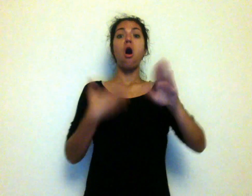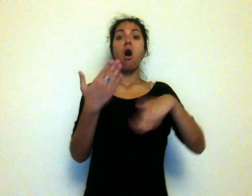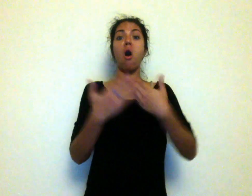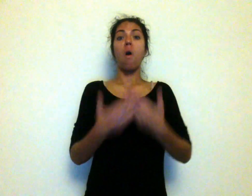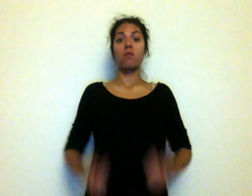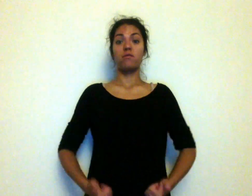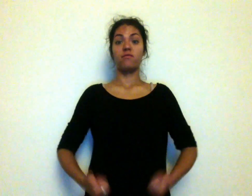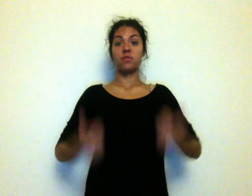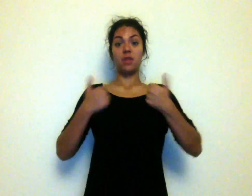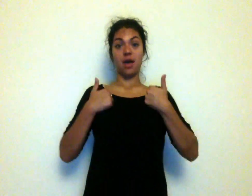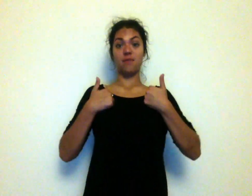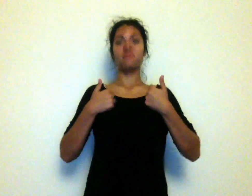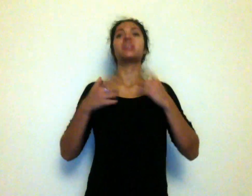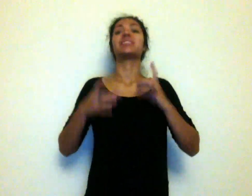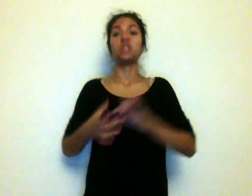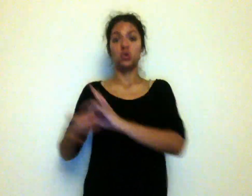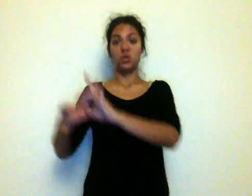All of life is unity.